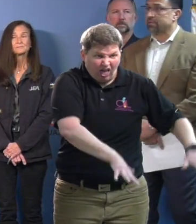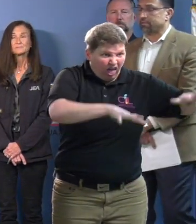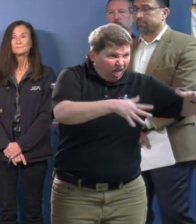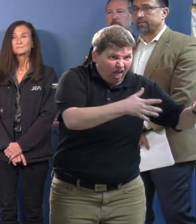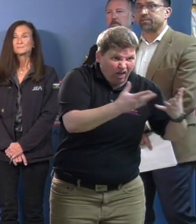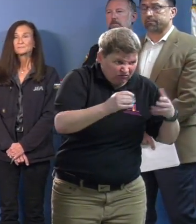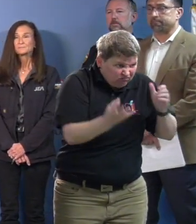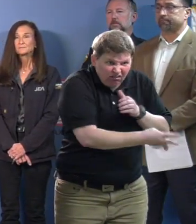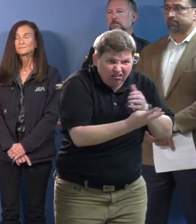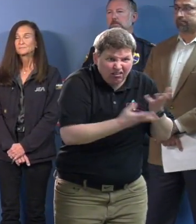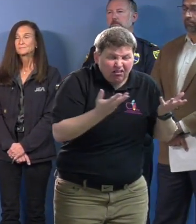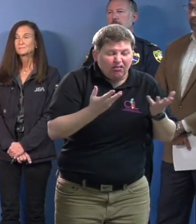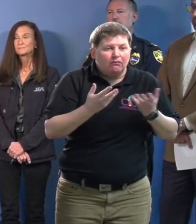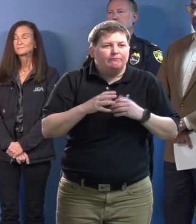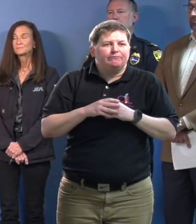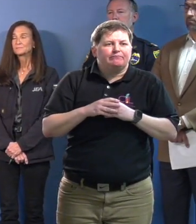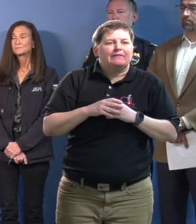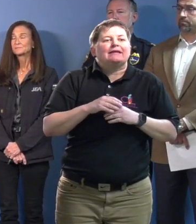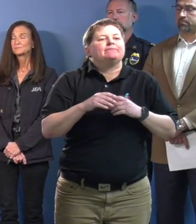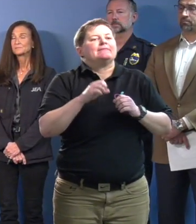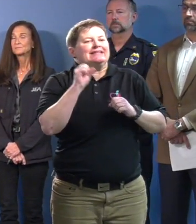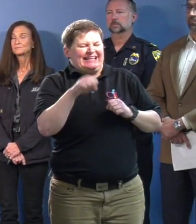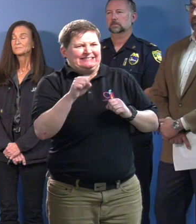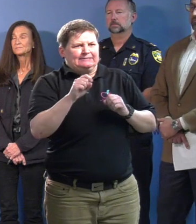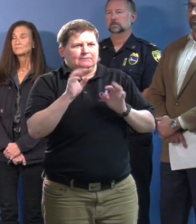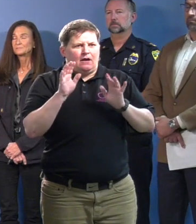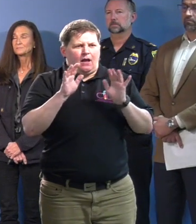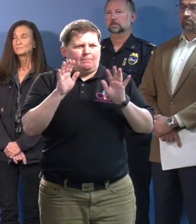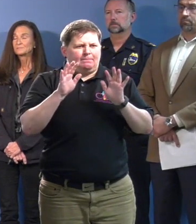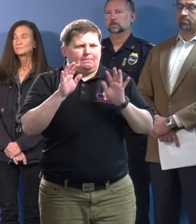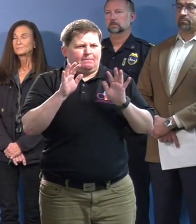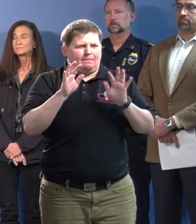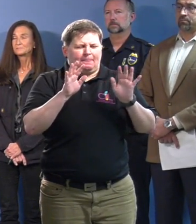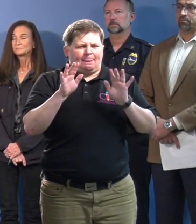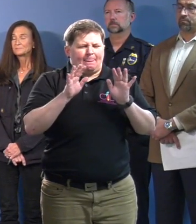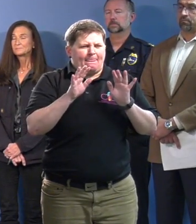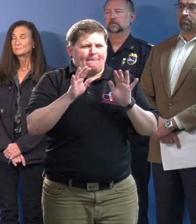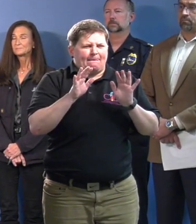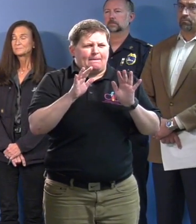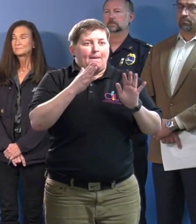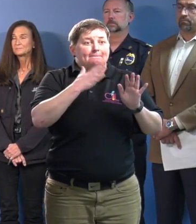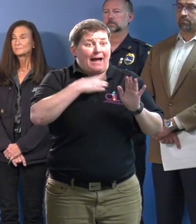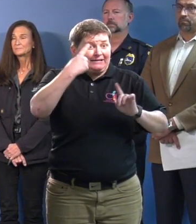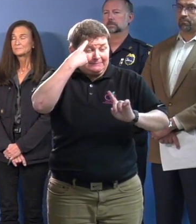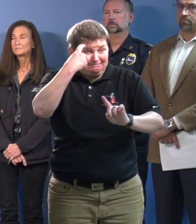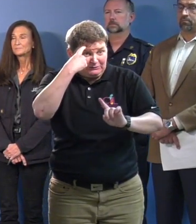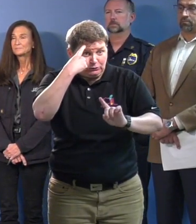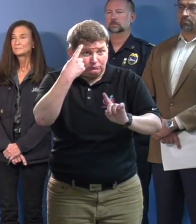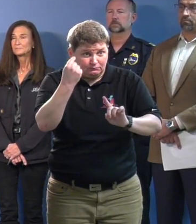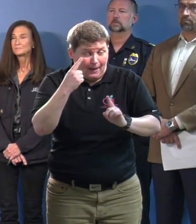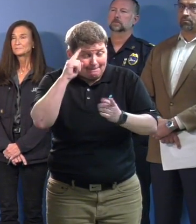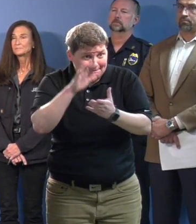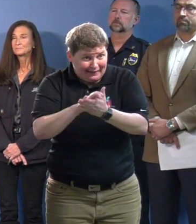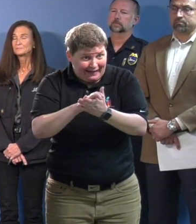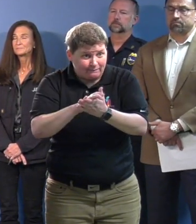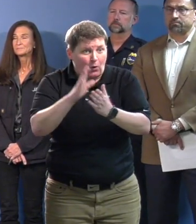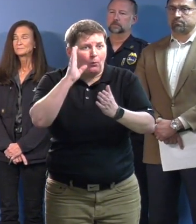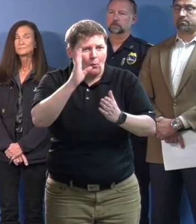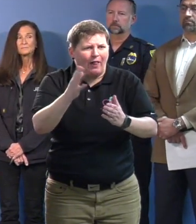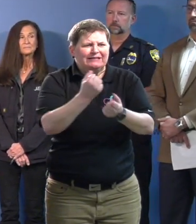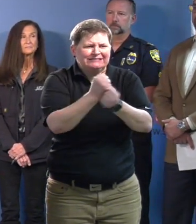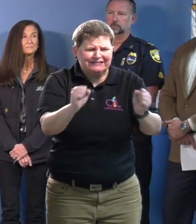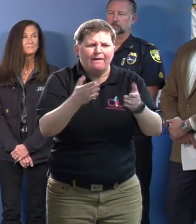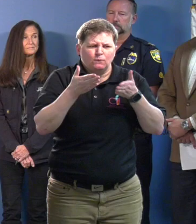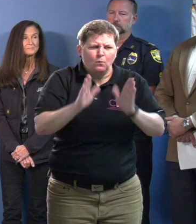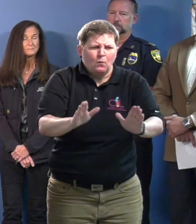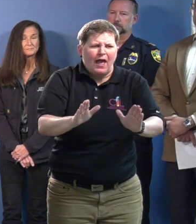Okay. I'm sure that my suspicion and my belief is that they're going to do that in a very safe way, like they do every time they have to use